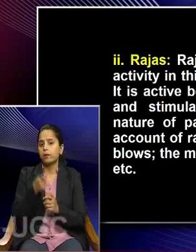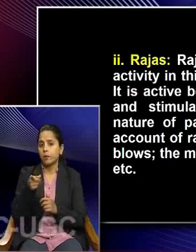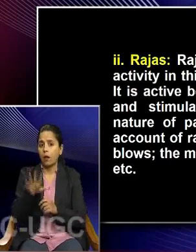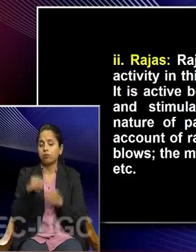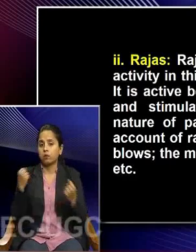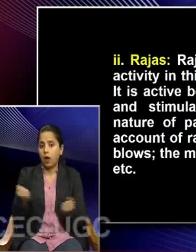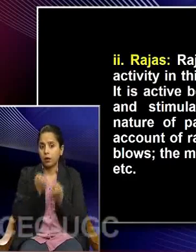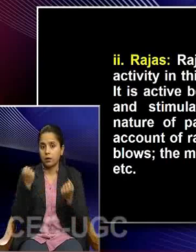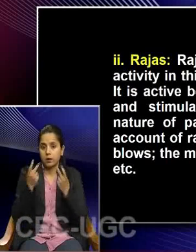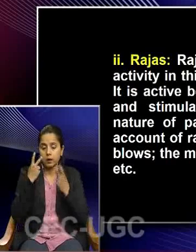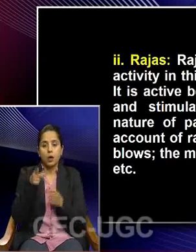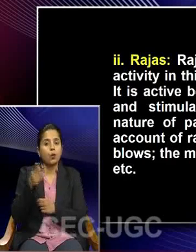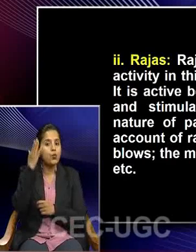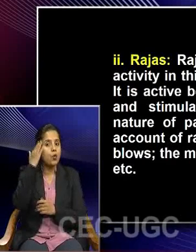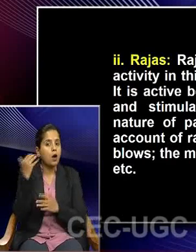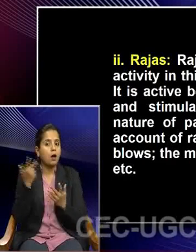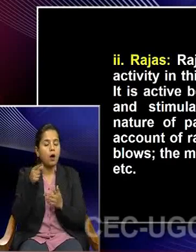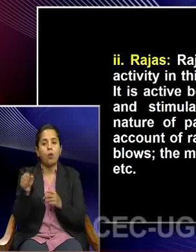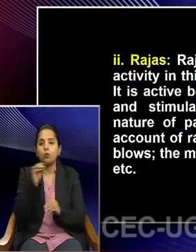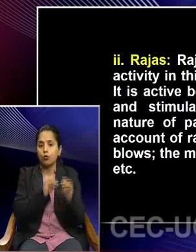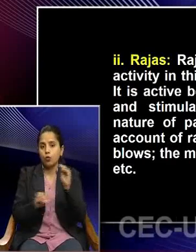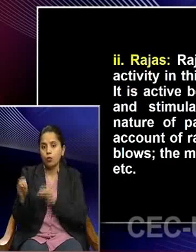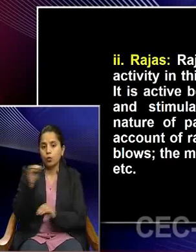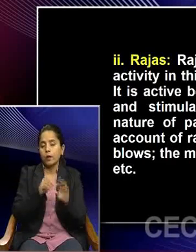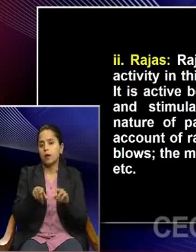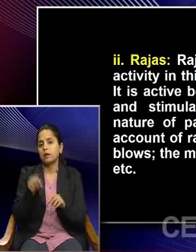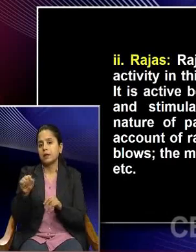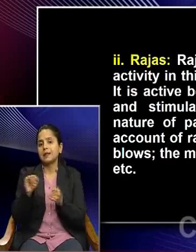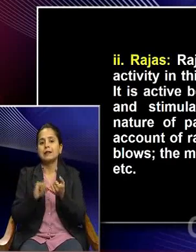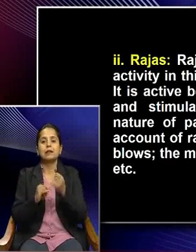active because its mobility and stimulation.